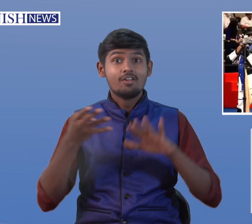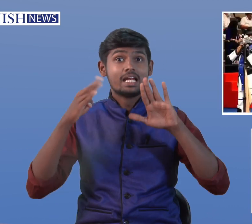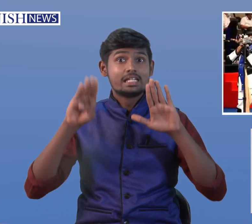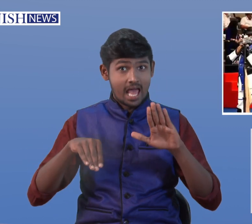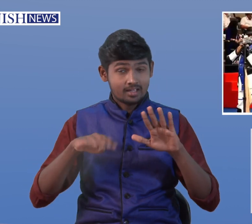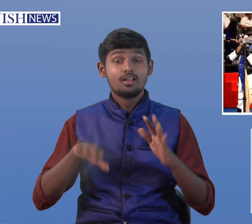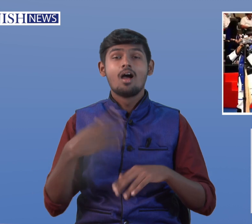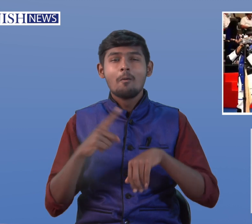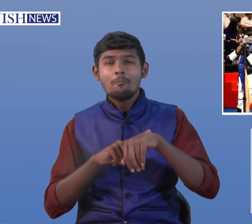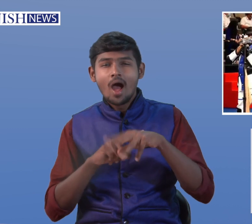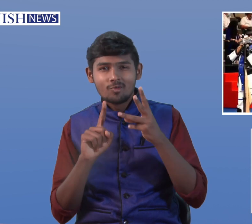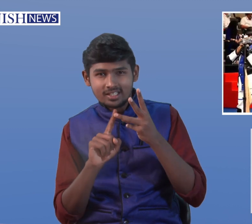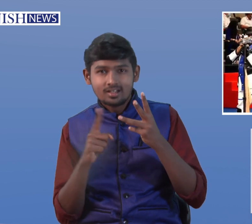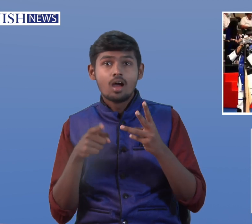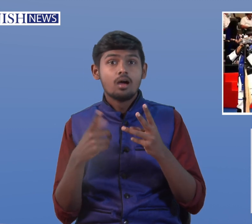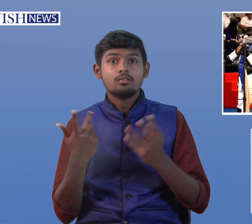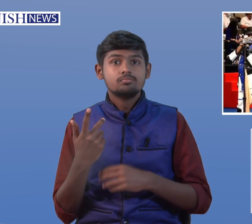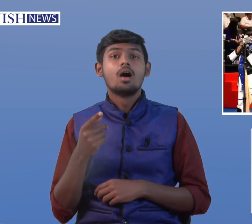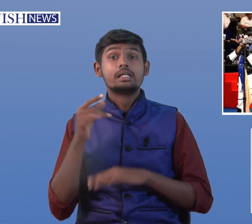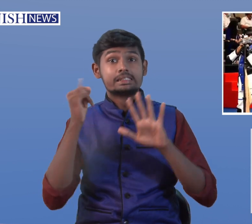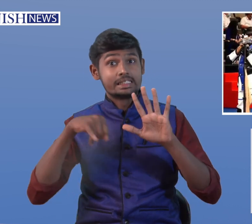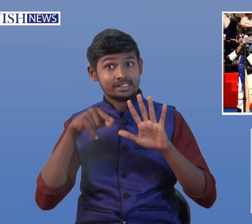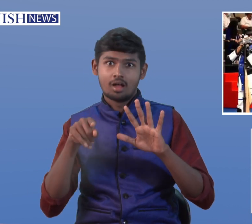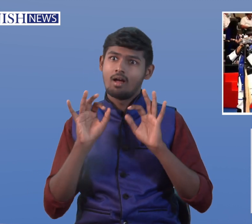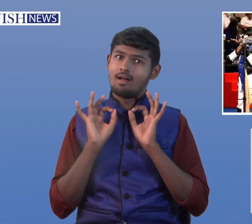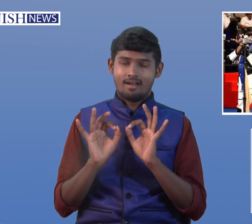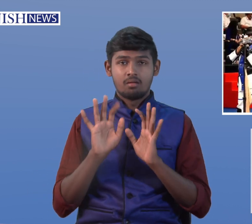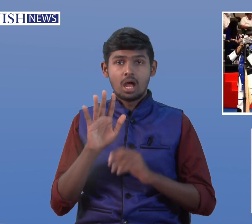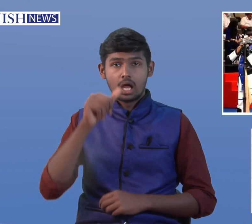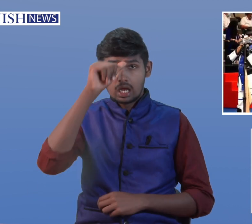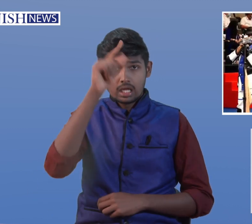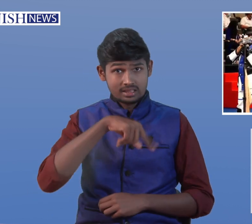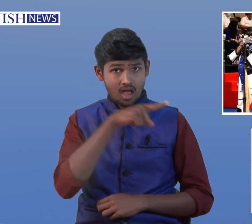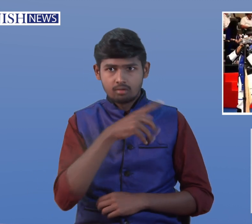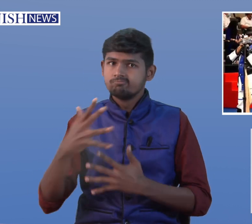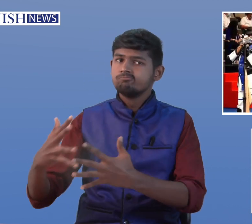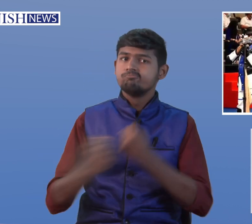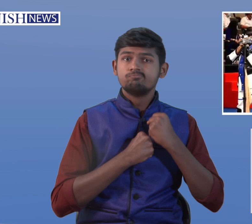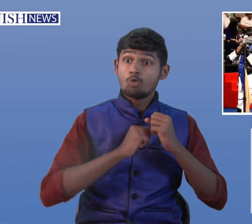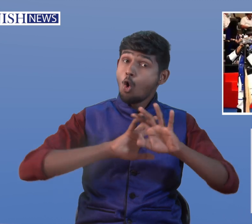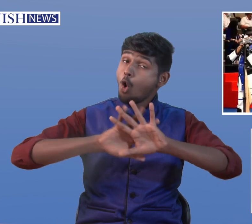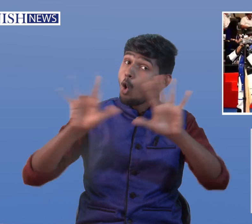bronze medals too. USA came second with 4 gold medals, 3 silver and a bronze.